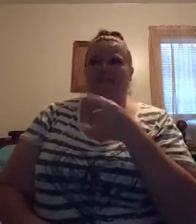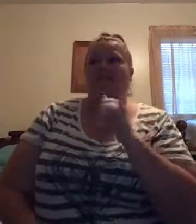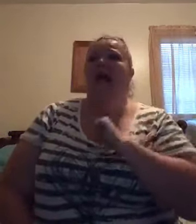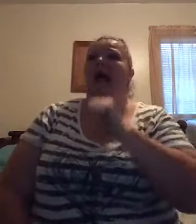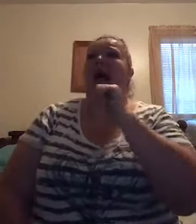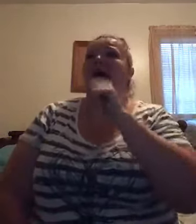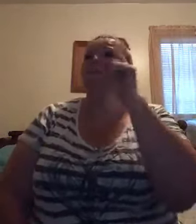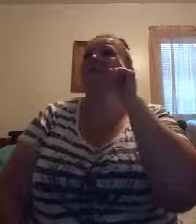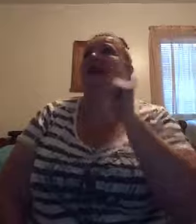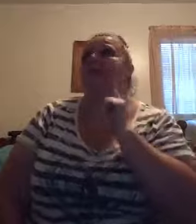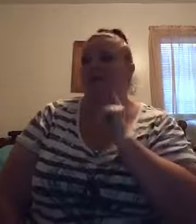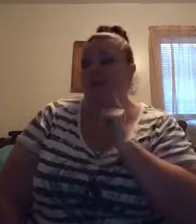She said, I am deaf.